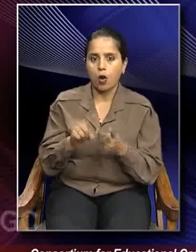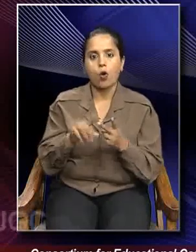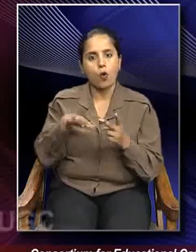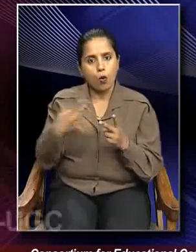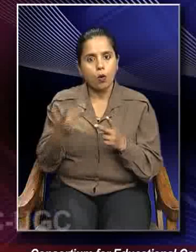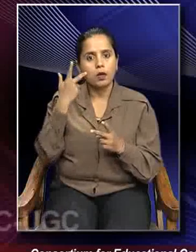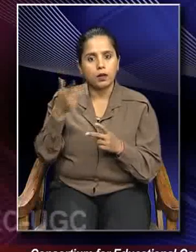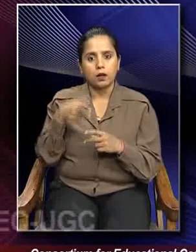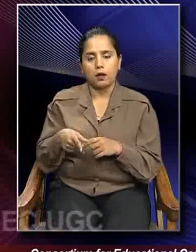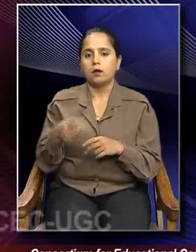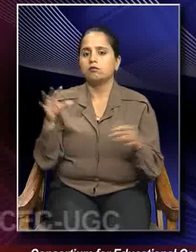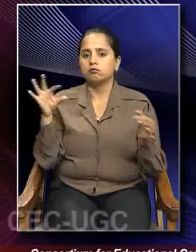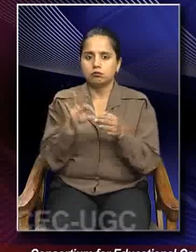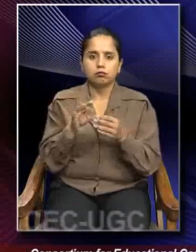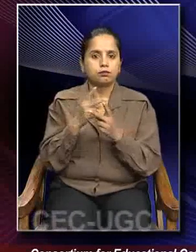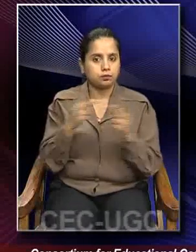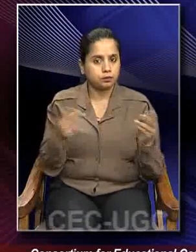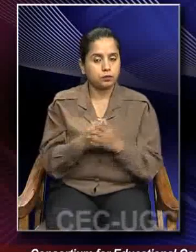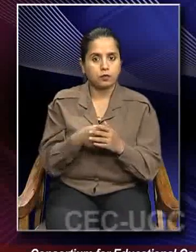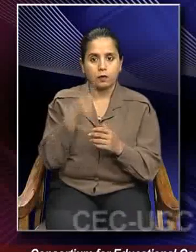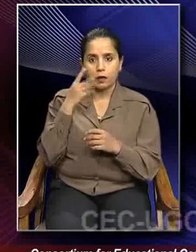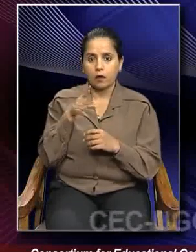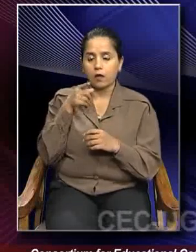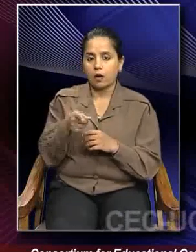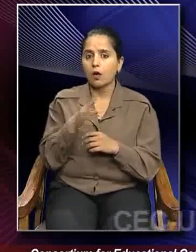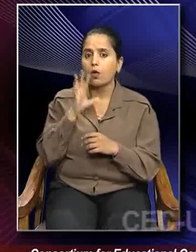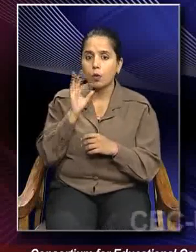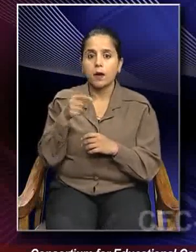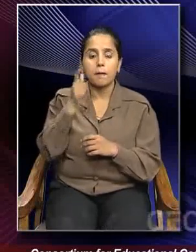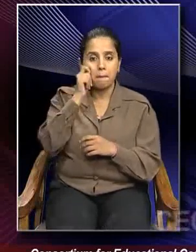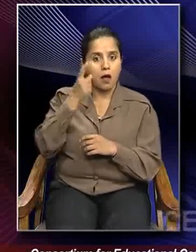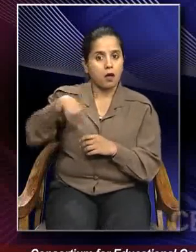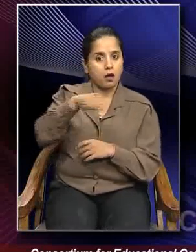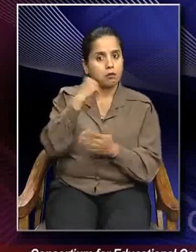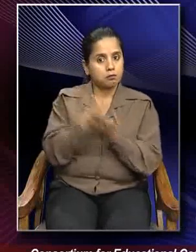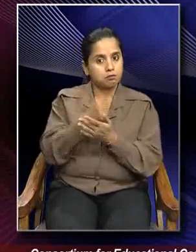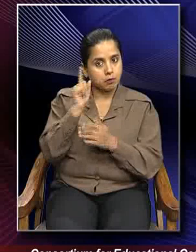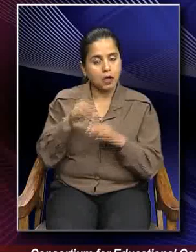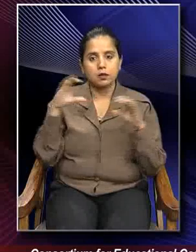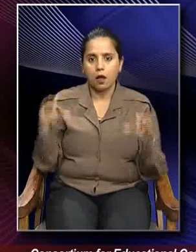as an injunction which impels men to action.